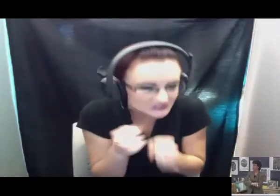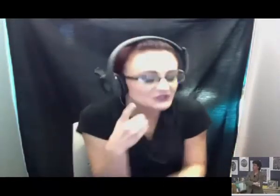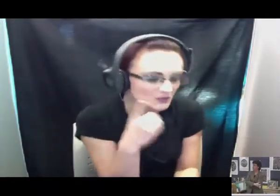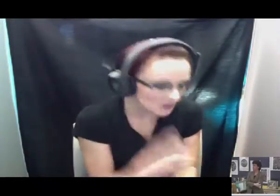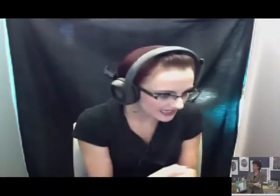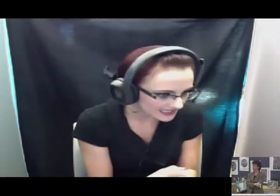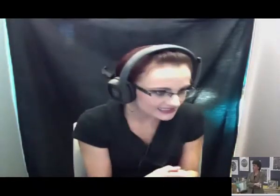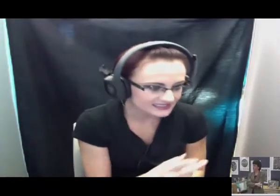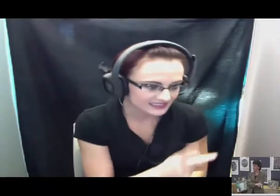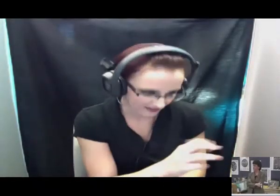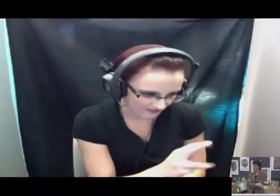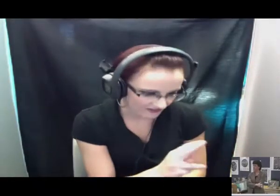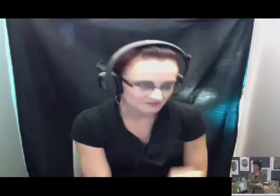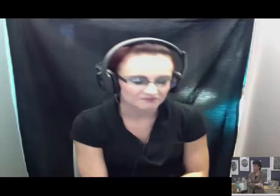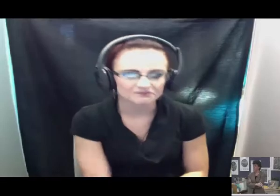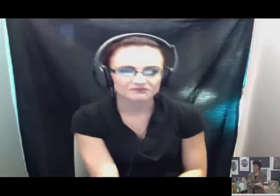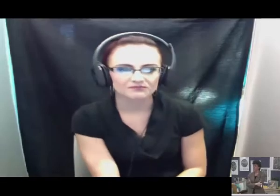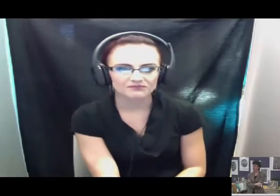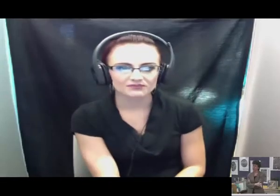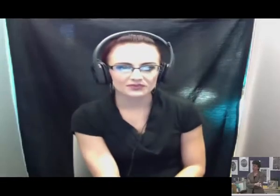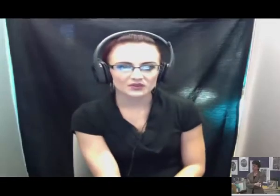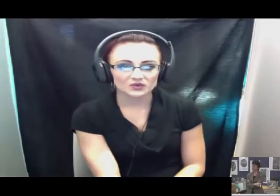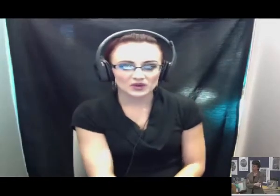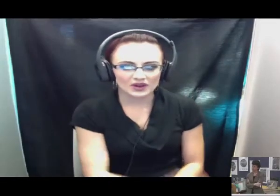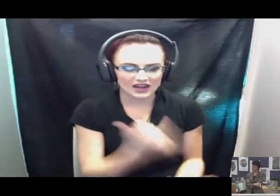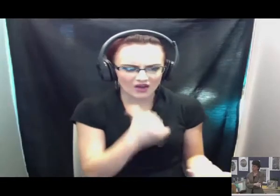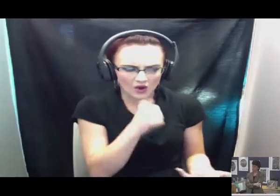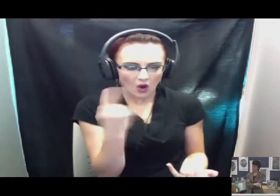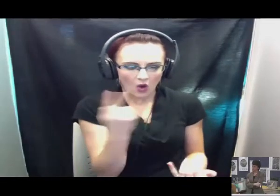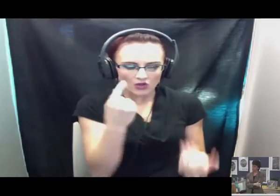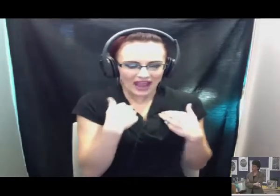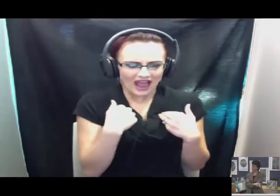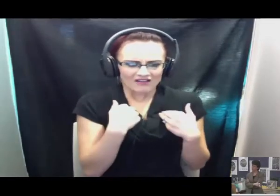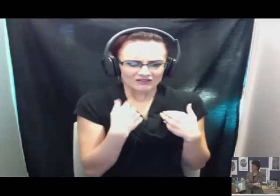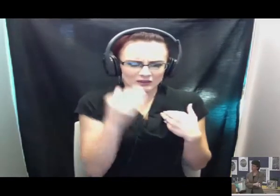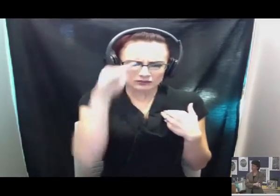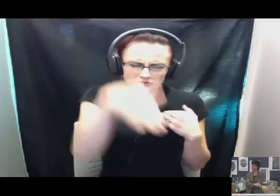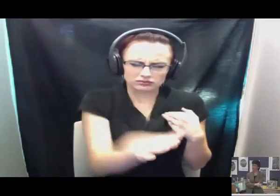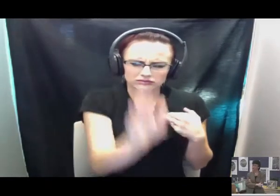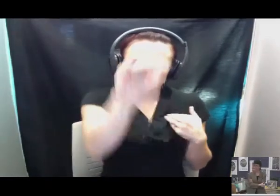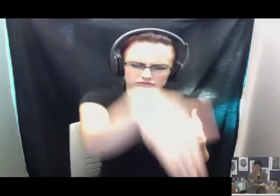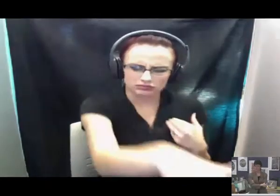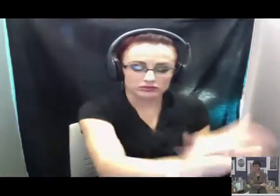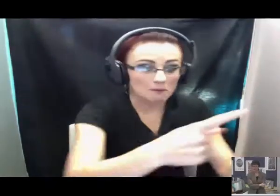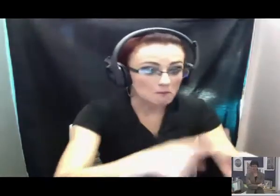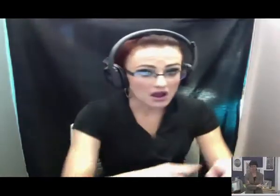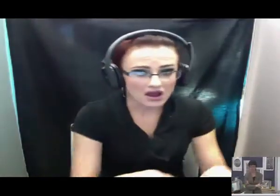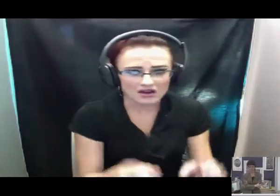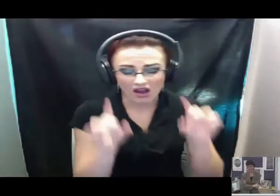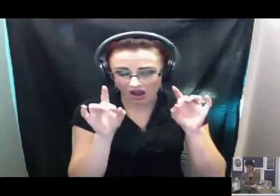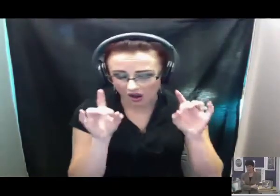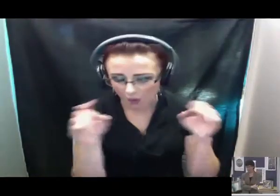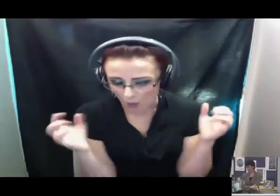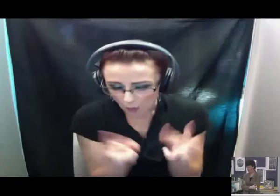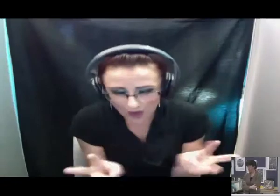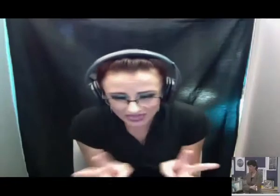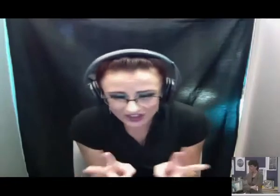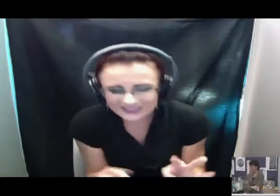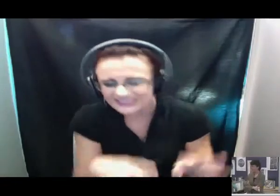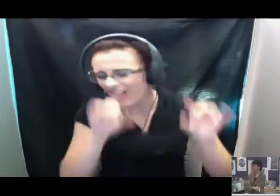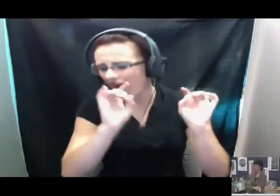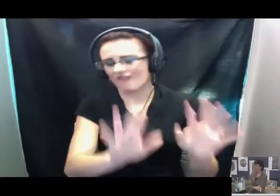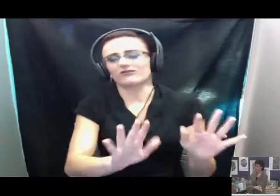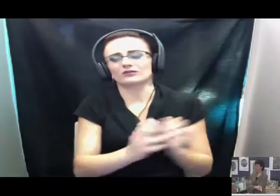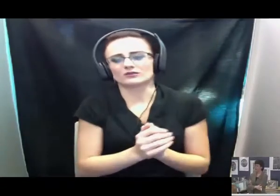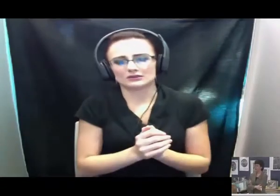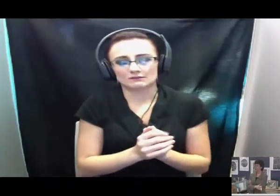only rough terrain to get over, but now they've got bad weather to deal with. But he's very speedy. He gets those cannons down to